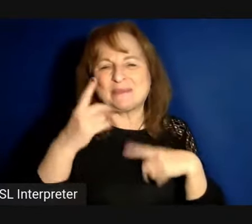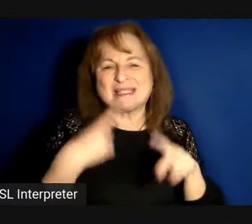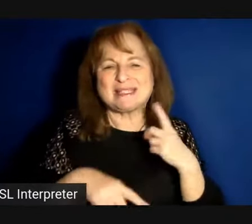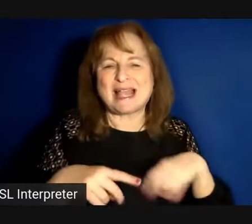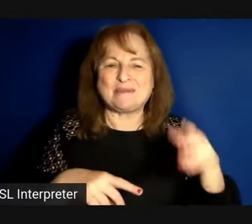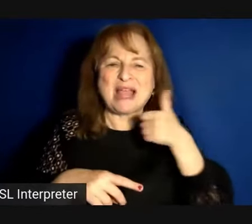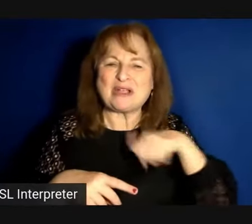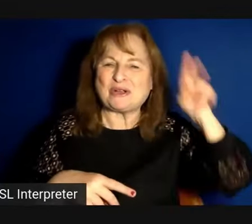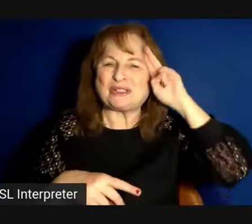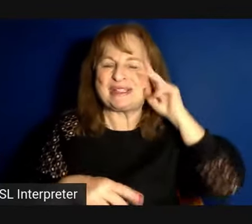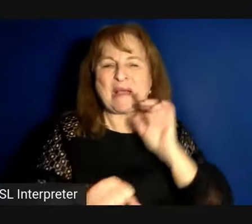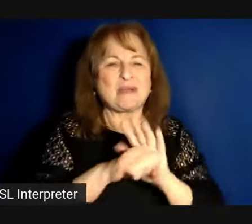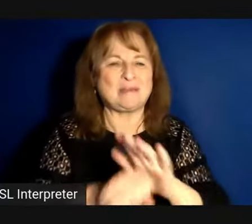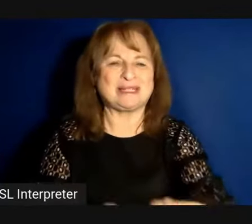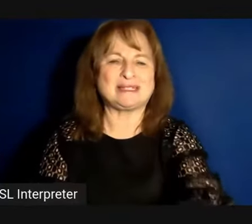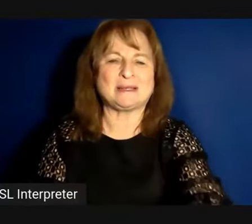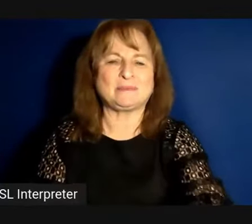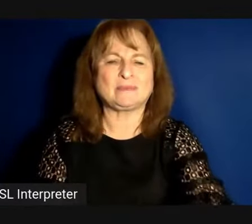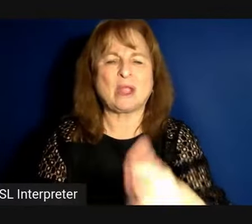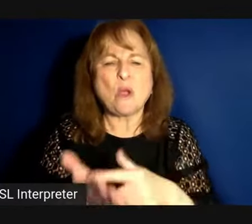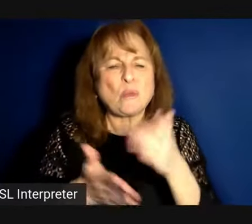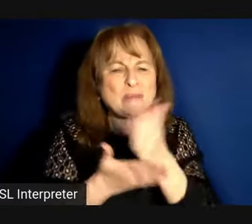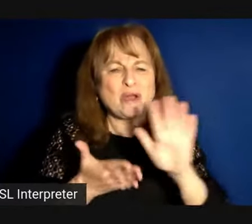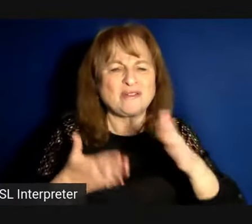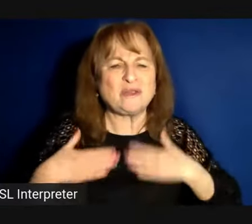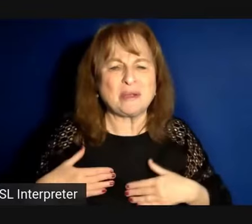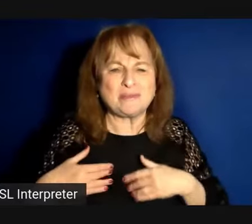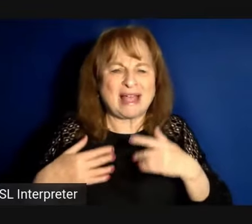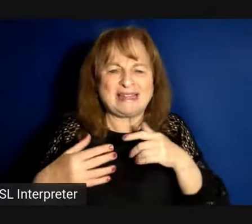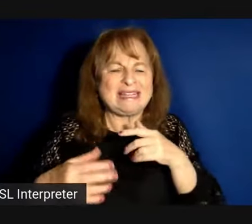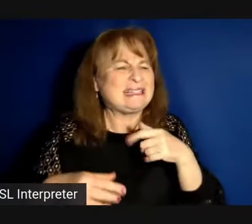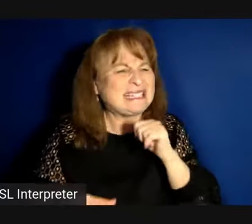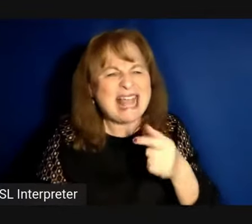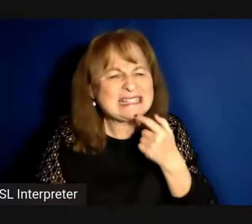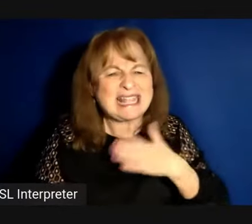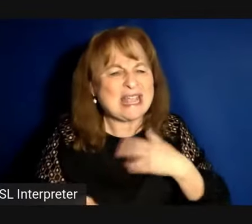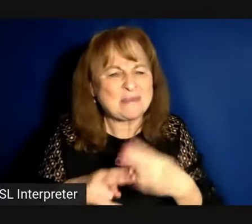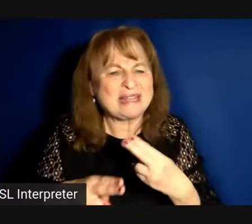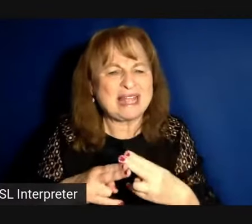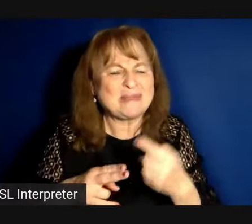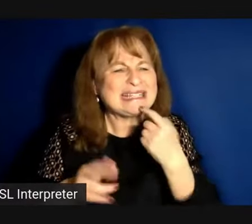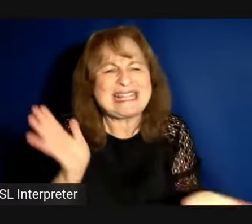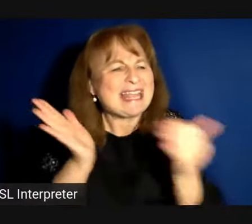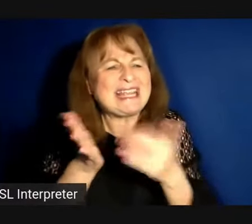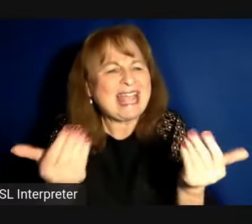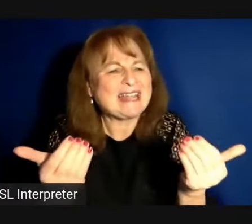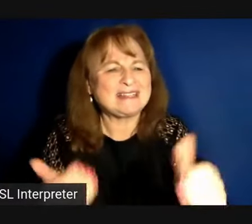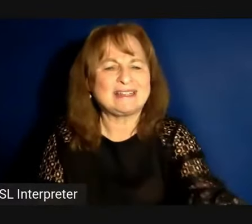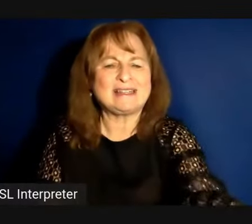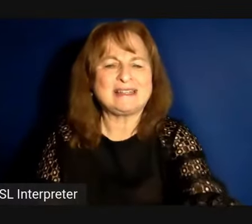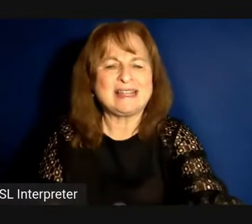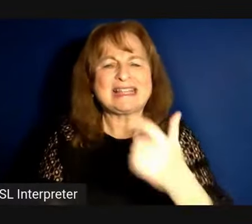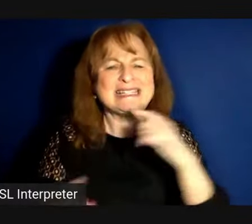scout promise what part of your body isn't saying my name say it again say